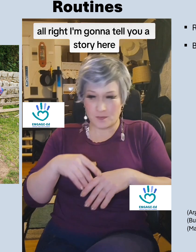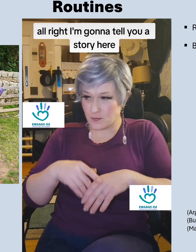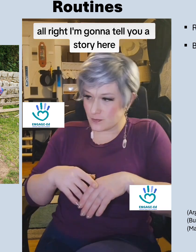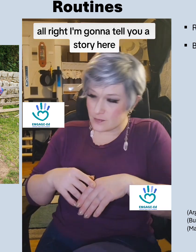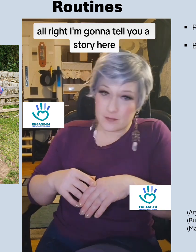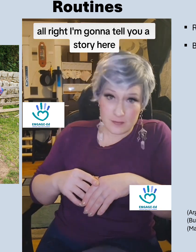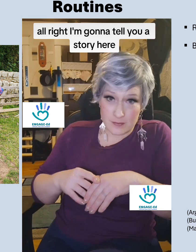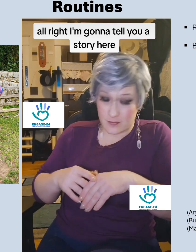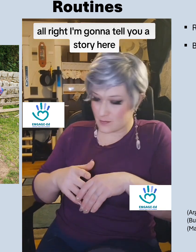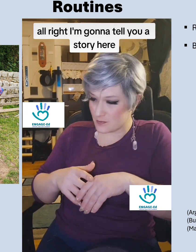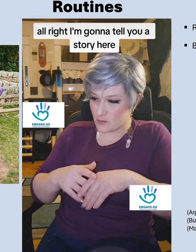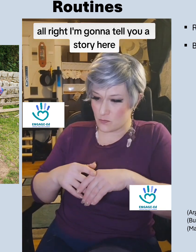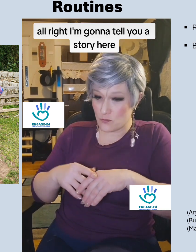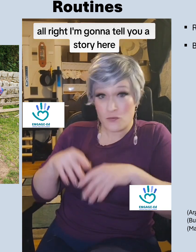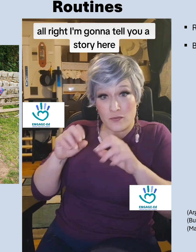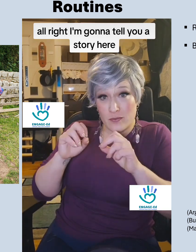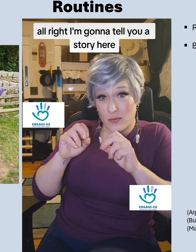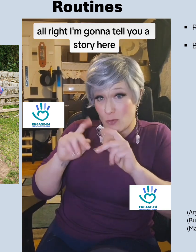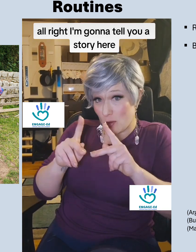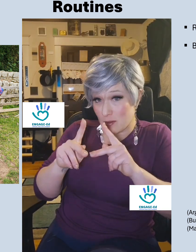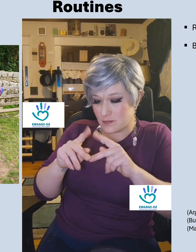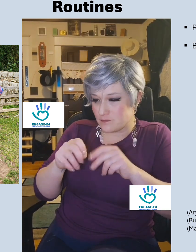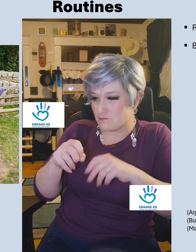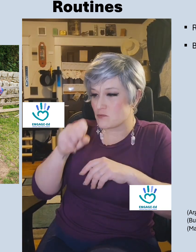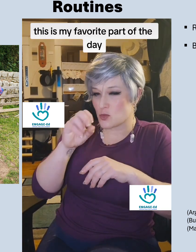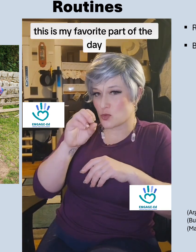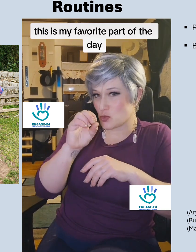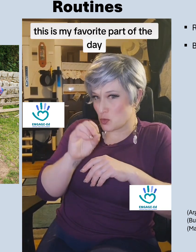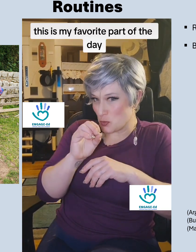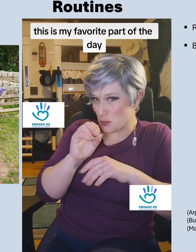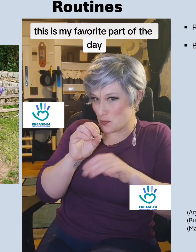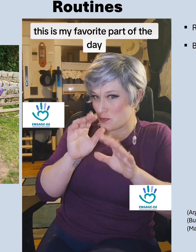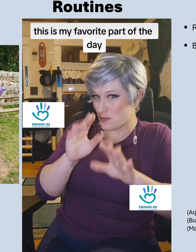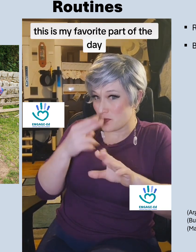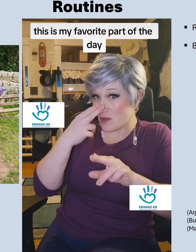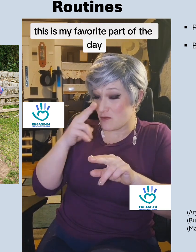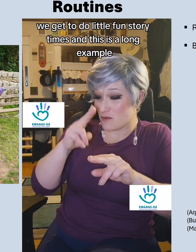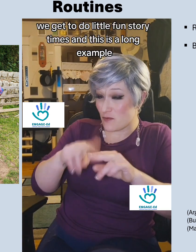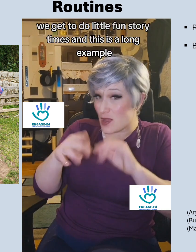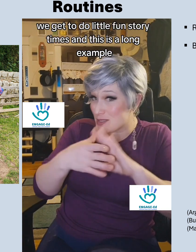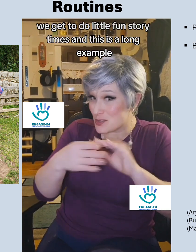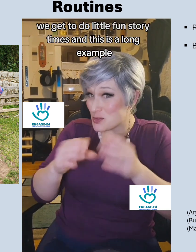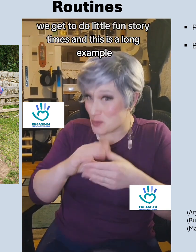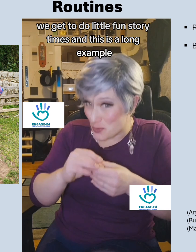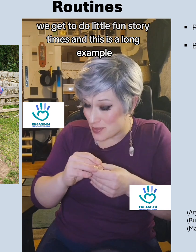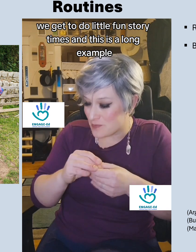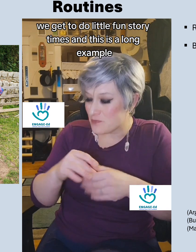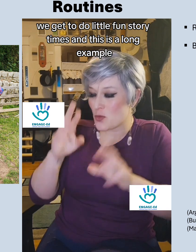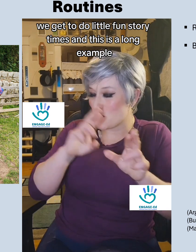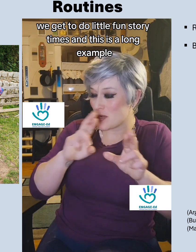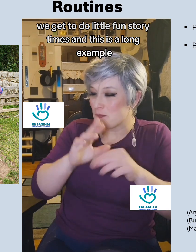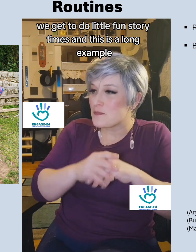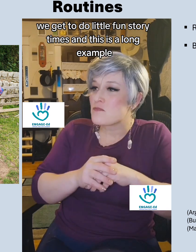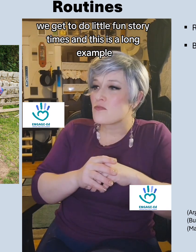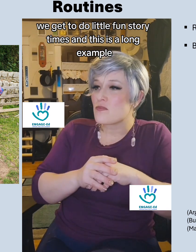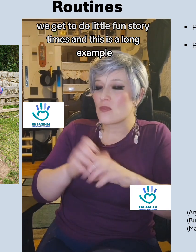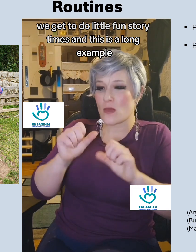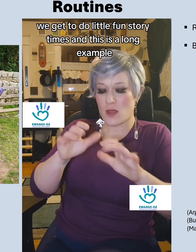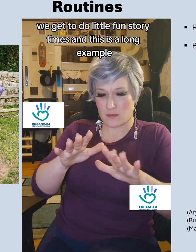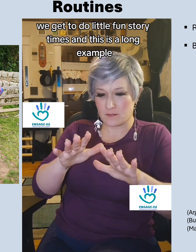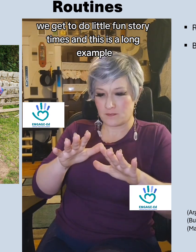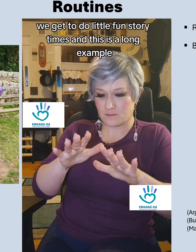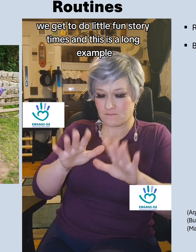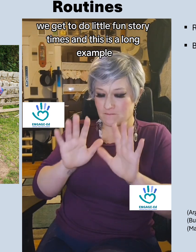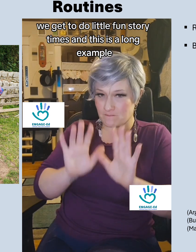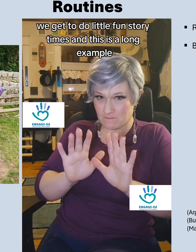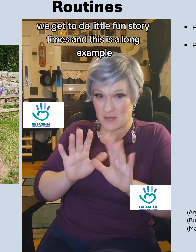all right, now I'm going to tell you a story here. This is my favorite part of the day. We get to do little fun story times. And this is a